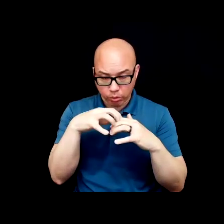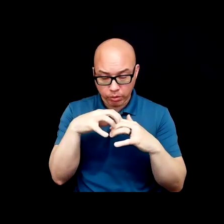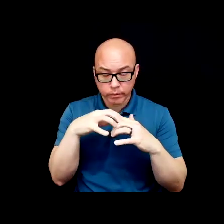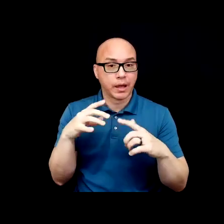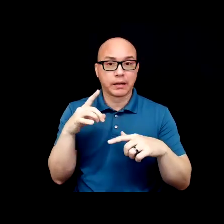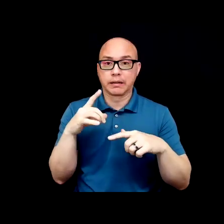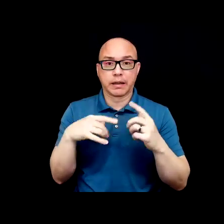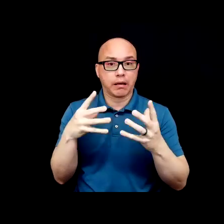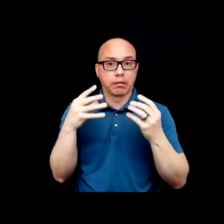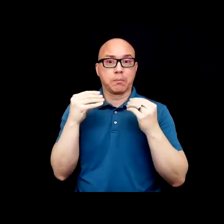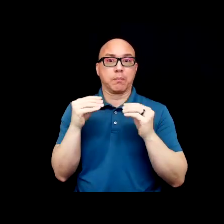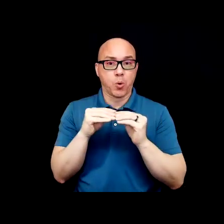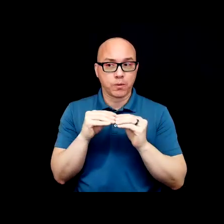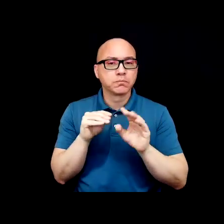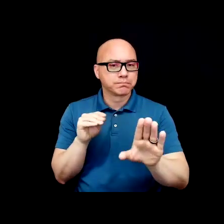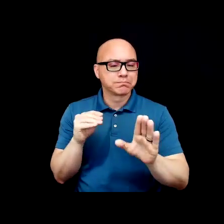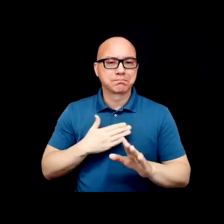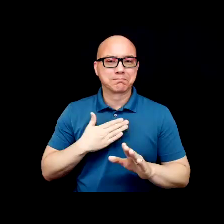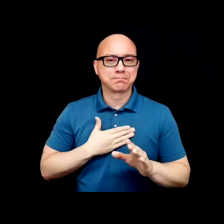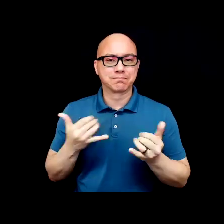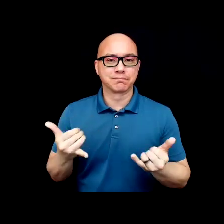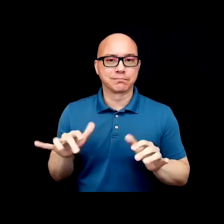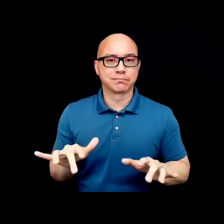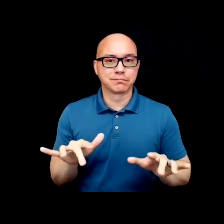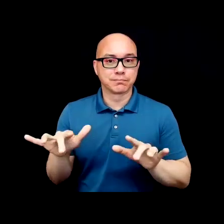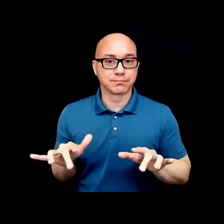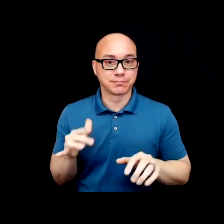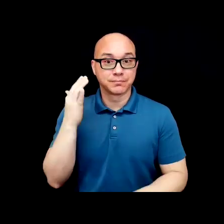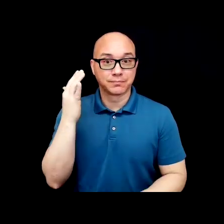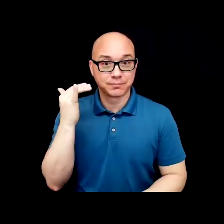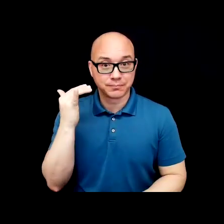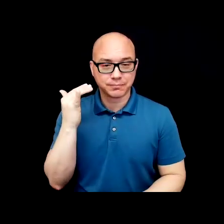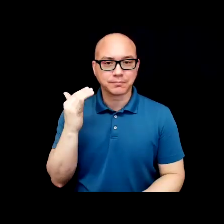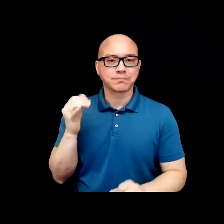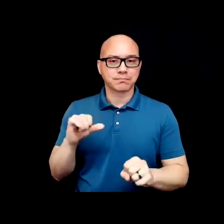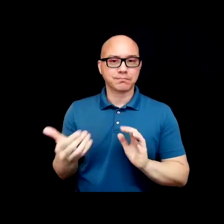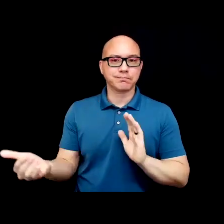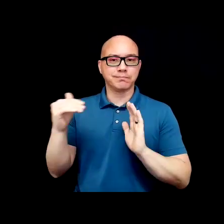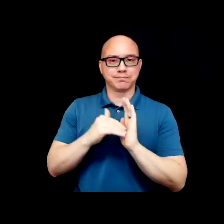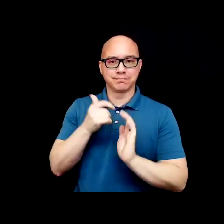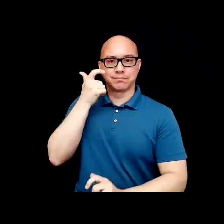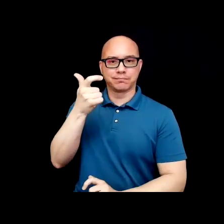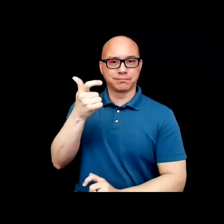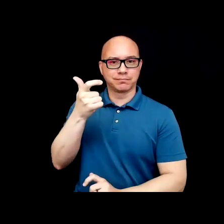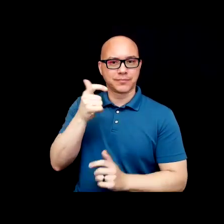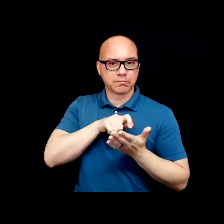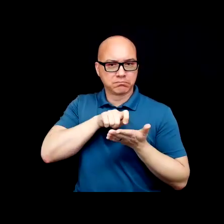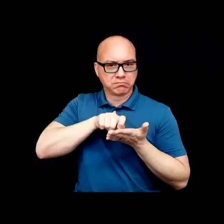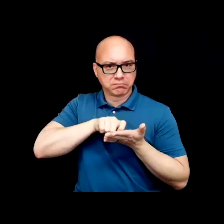happy that this is recorded because you can always rewatch this and